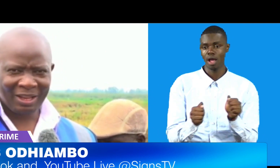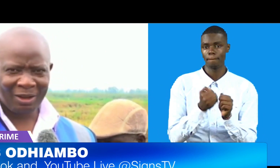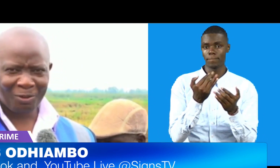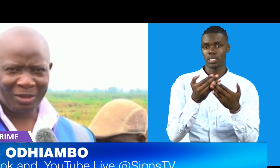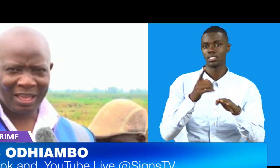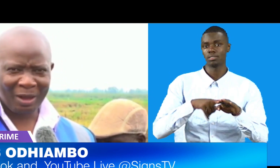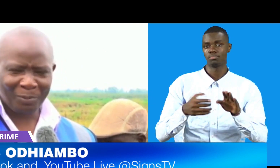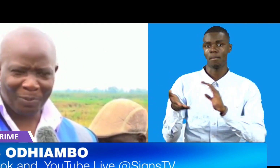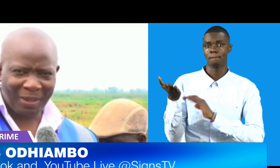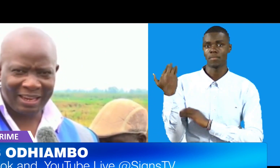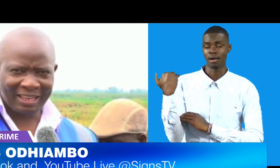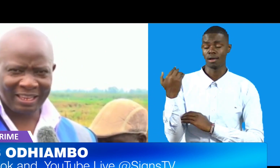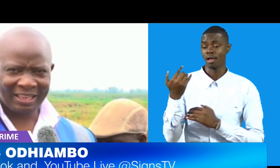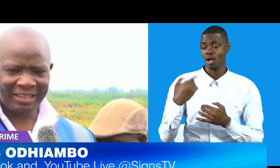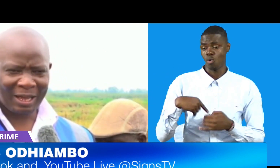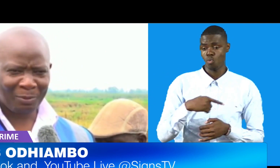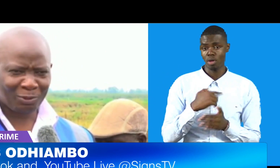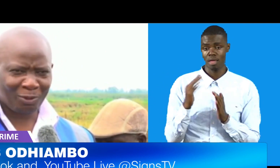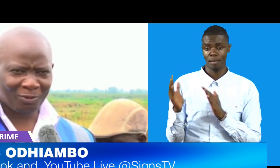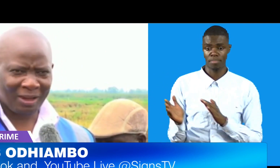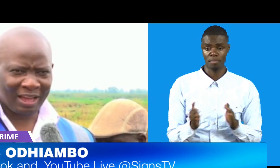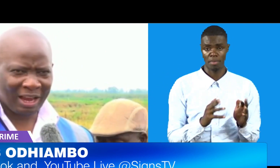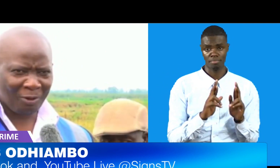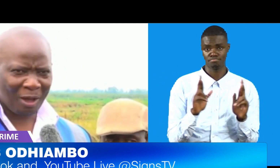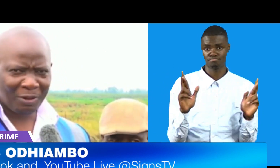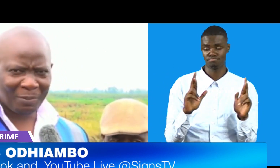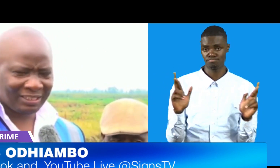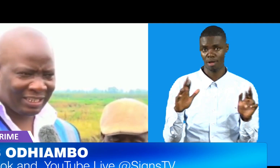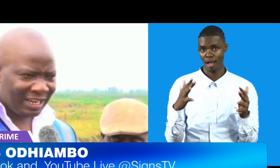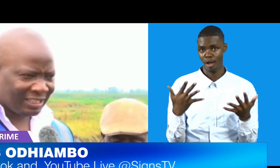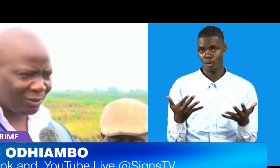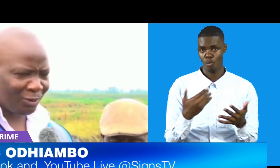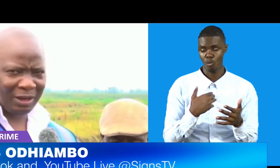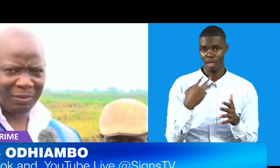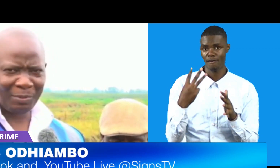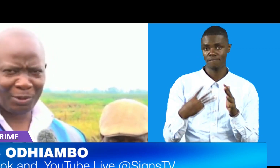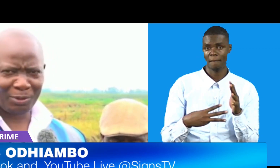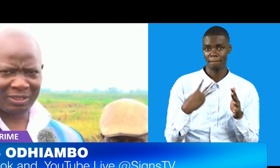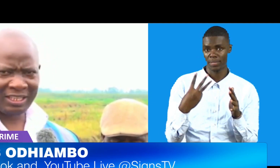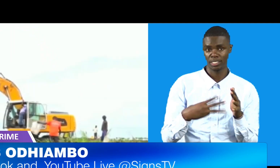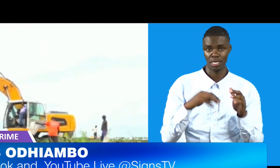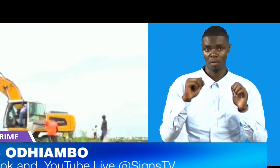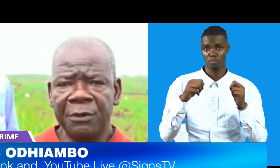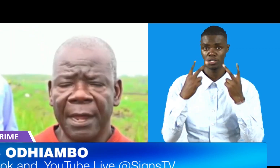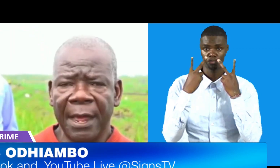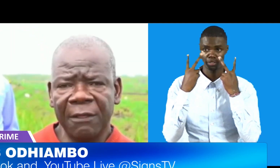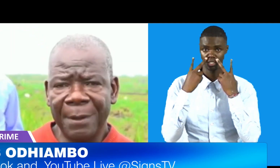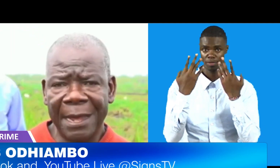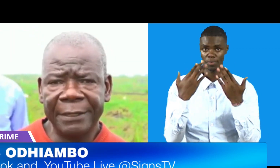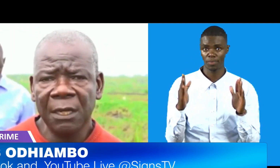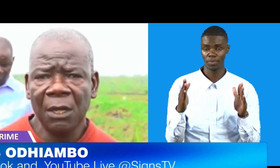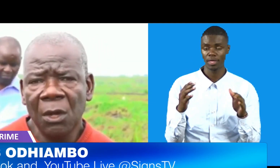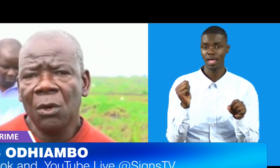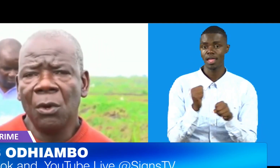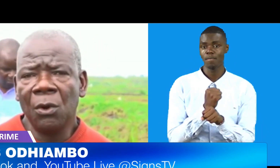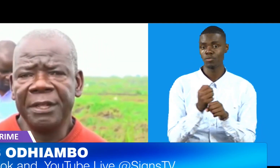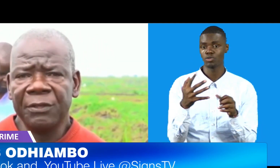back, we are prepared in terms of now we have the machineries, as you can be able to see. Cannot